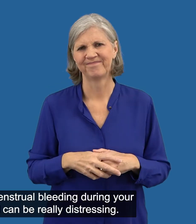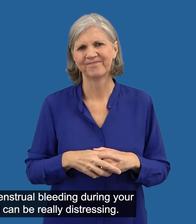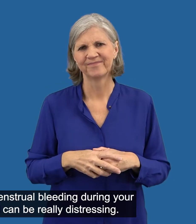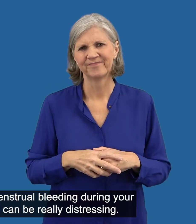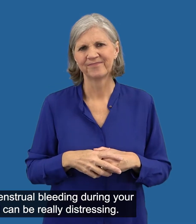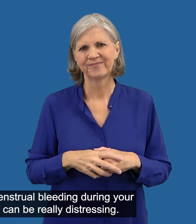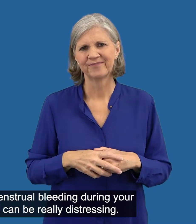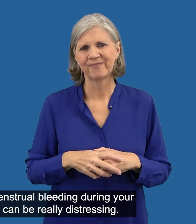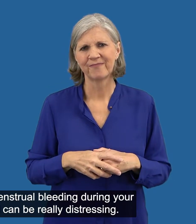really distressing.